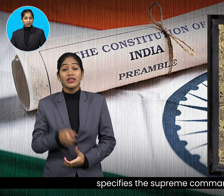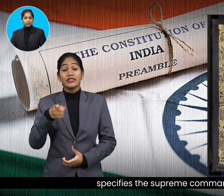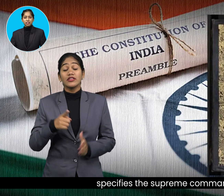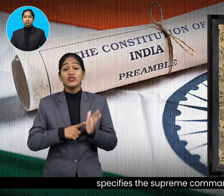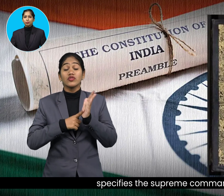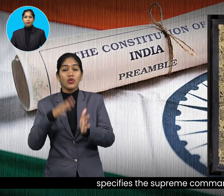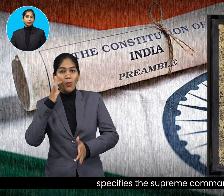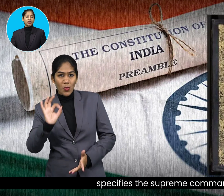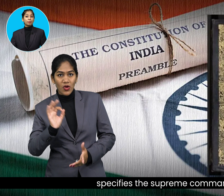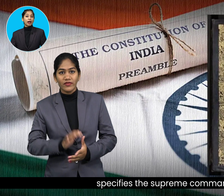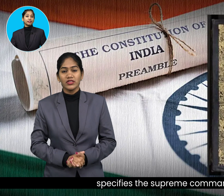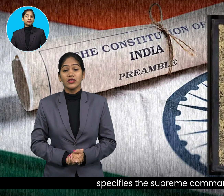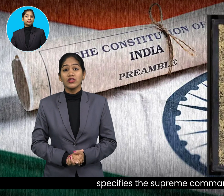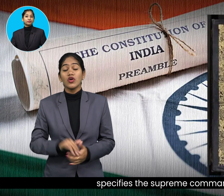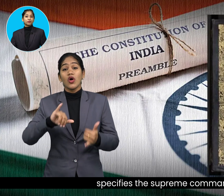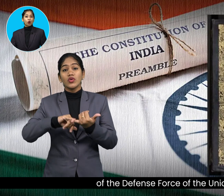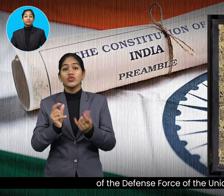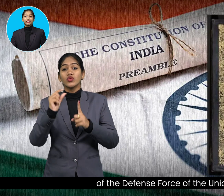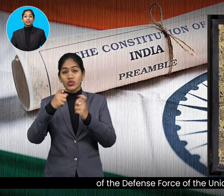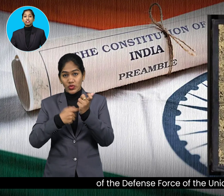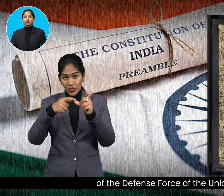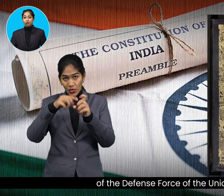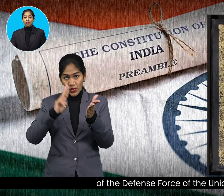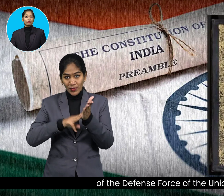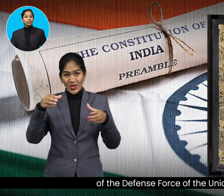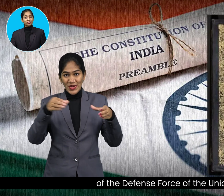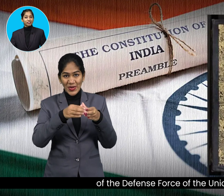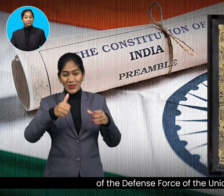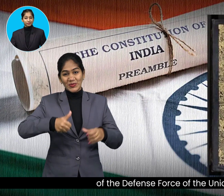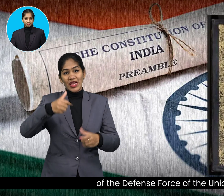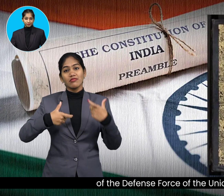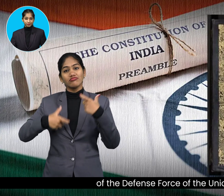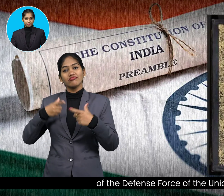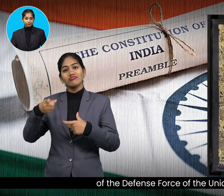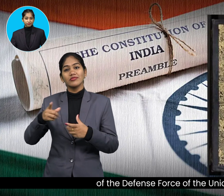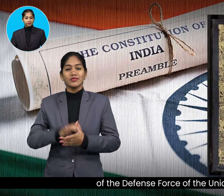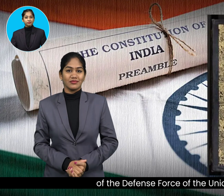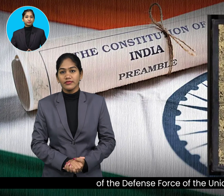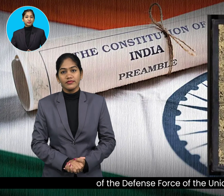specifies the supreme command of the defense force of the Union.